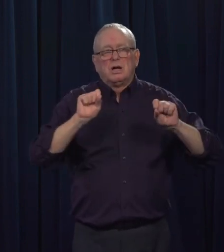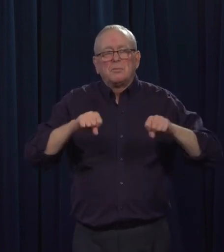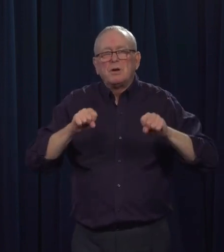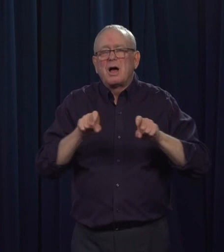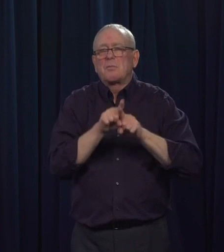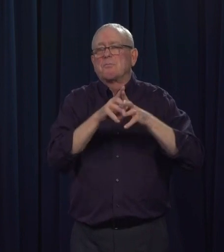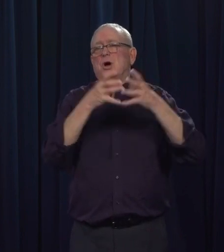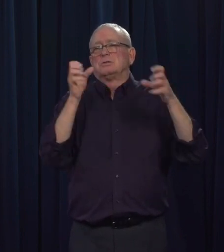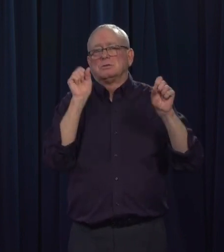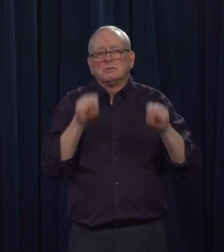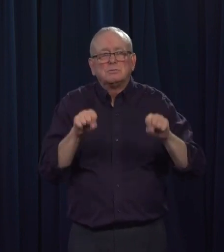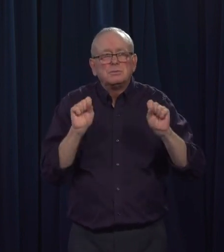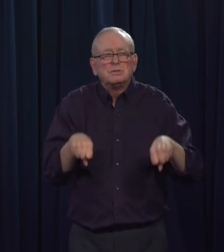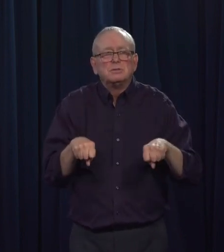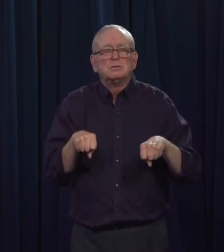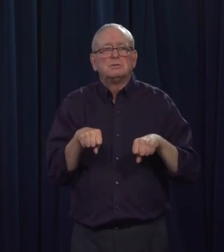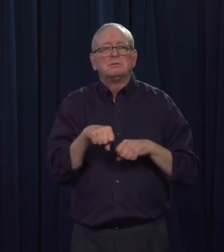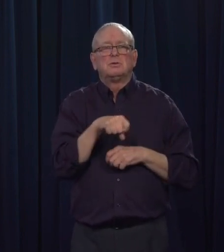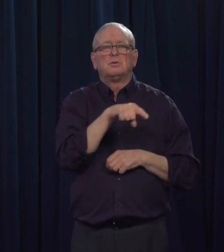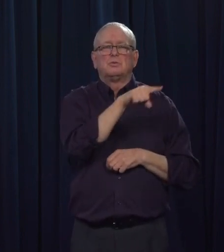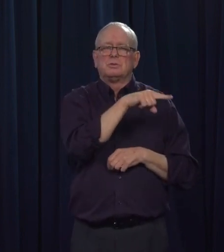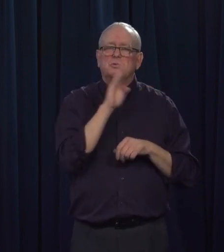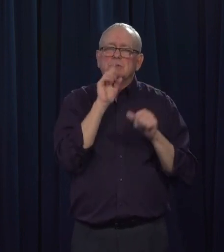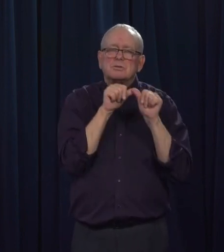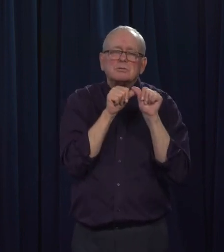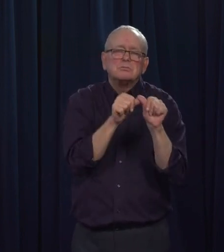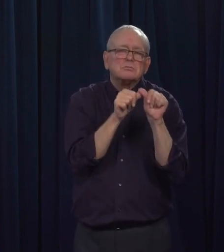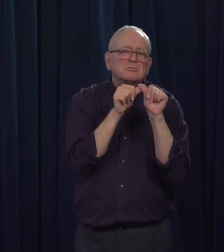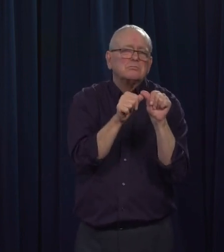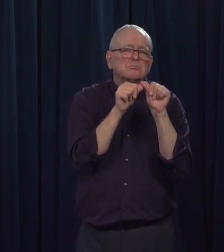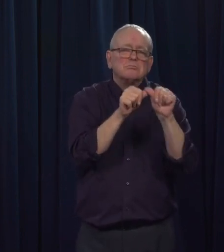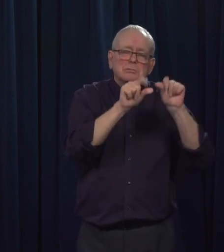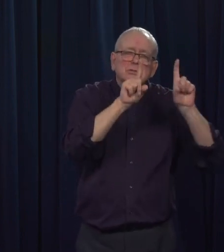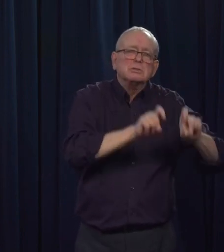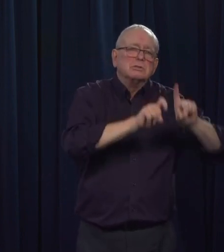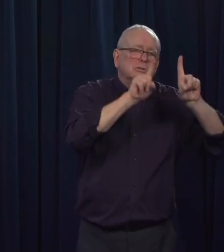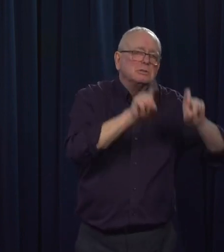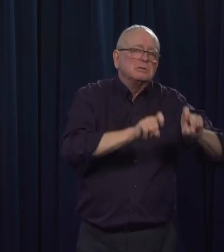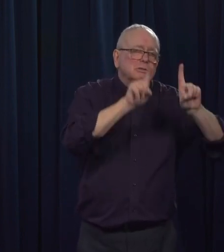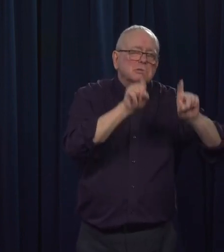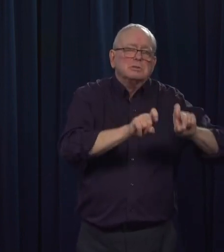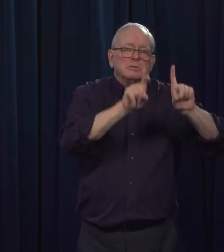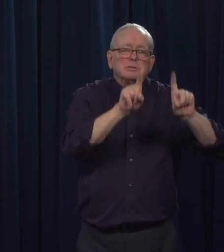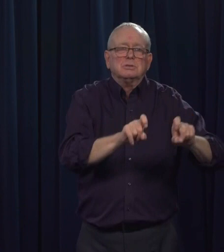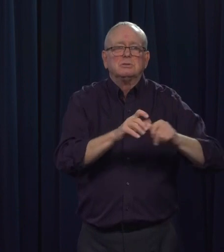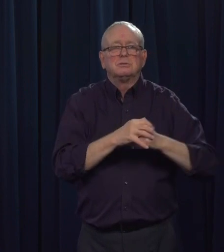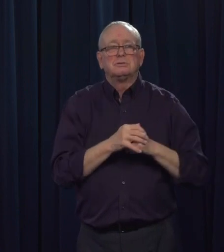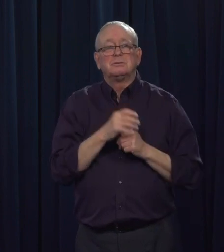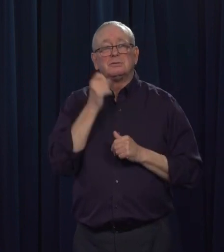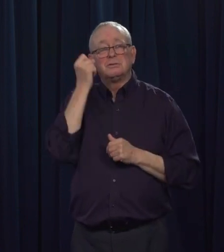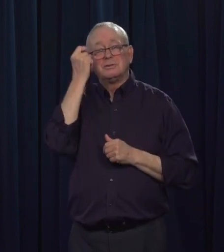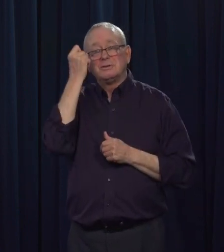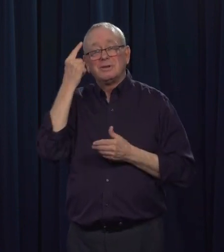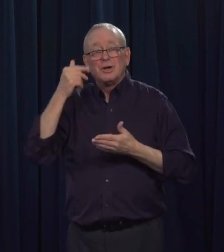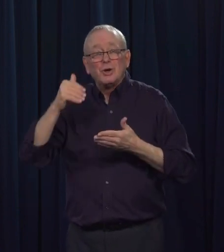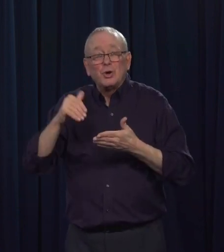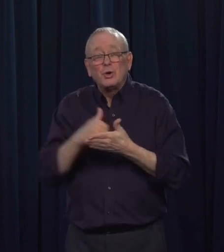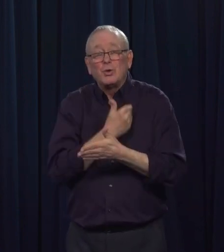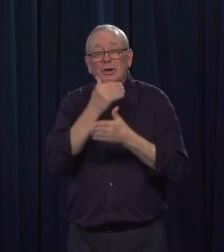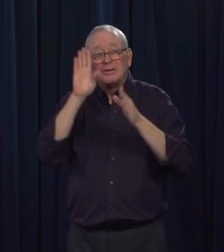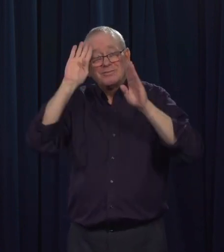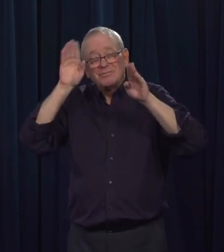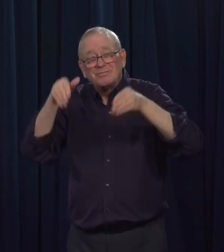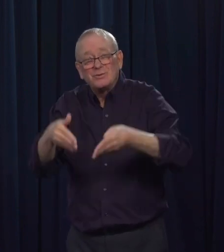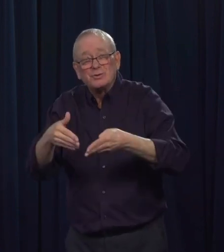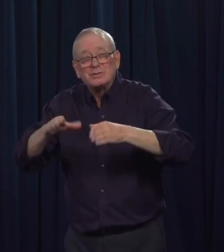there may be some shifts in the first few days as we move into this new regimen. And again, the healthcare worker